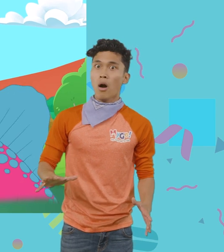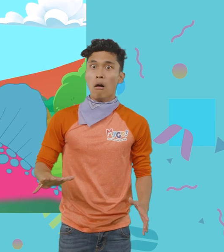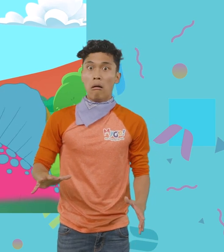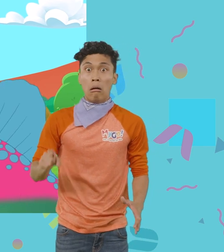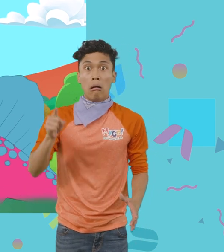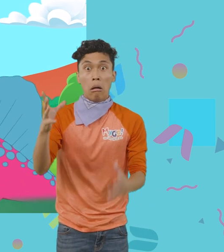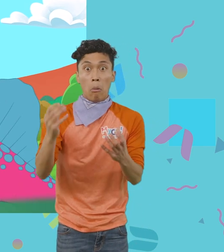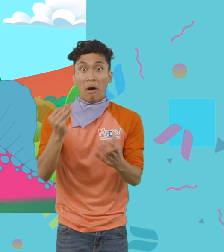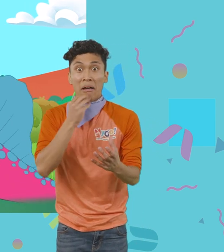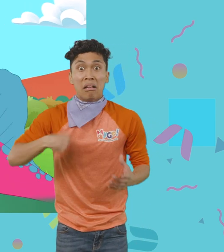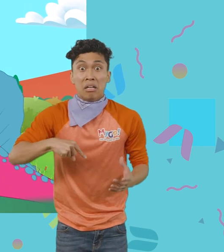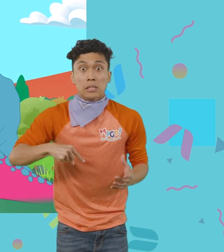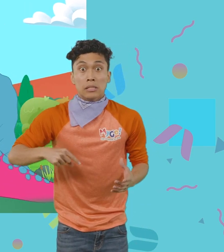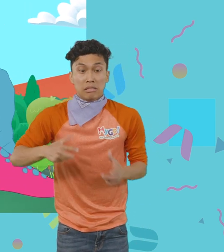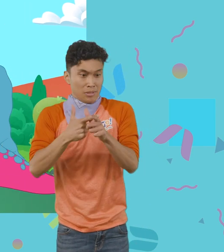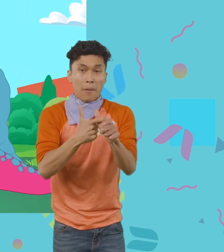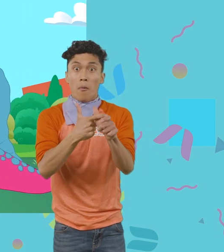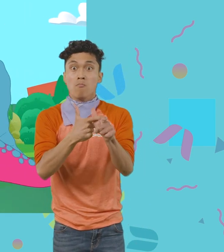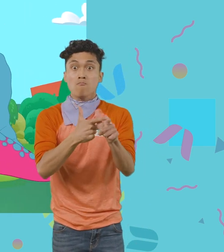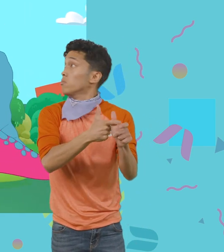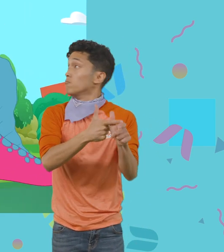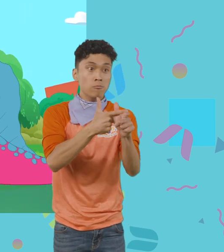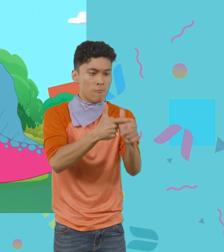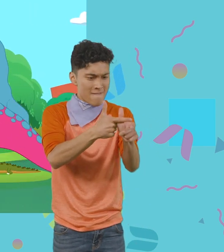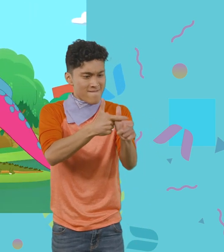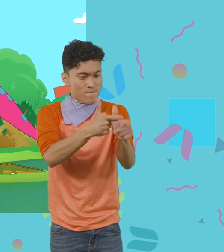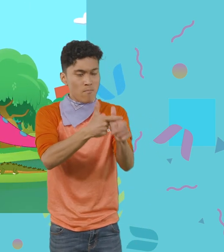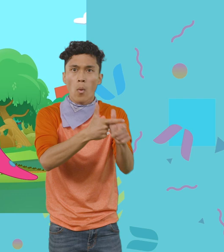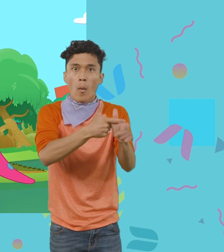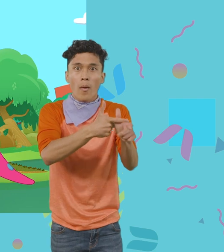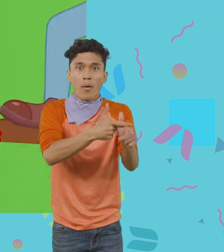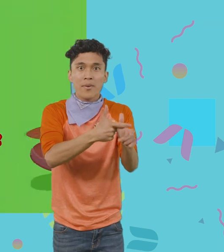It wants to eat us! Run!